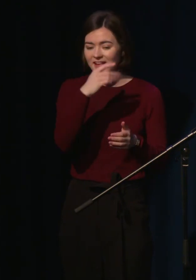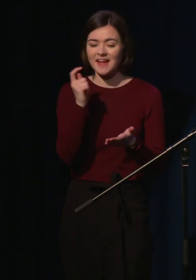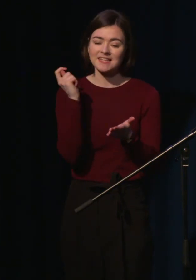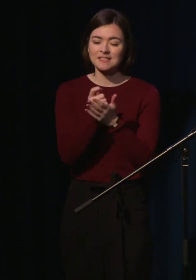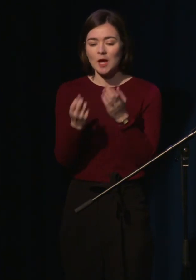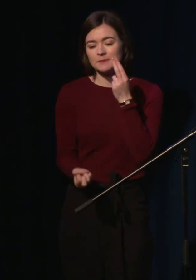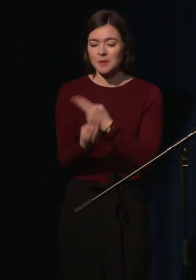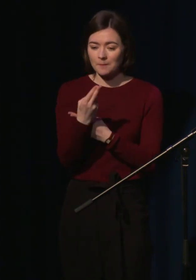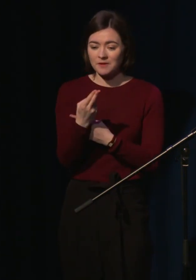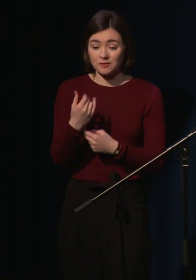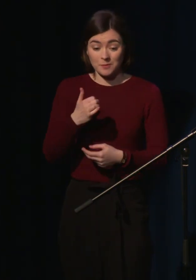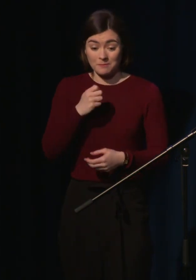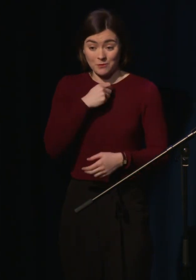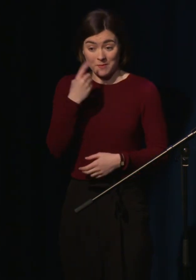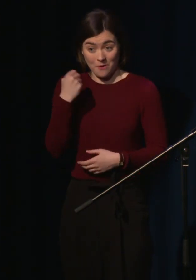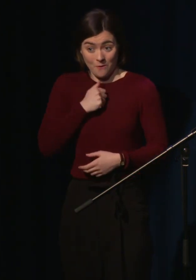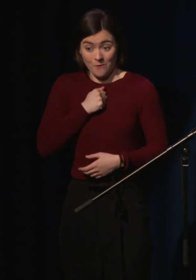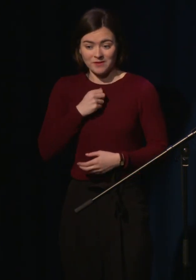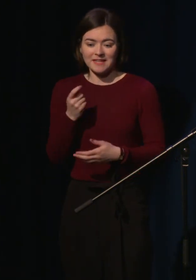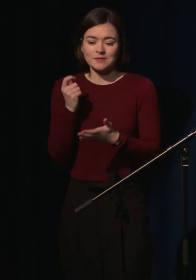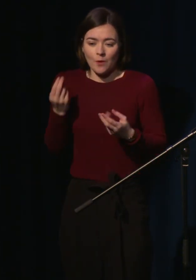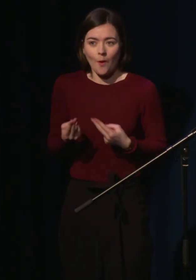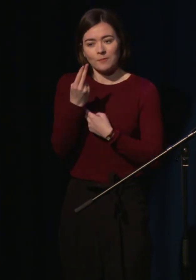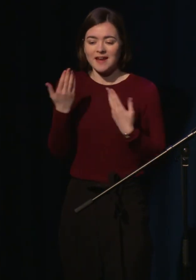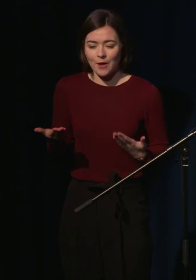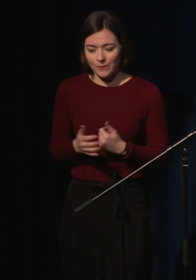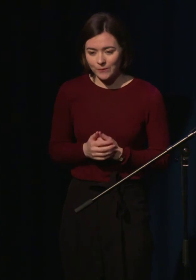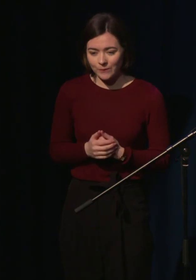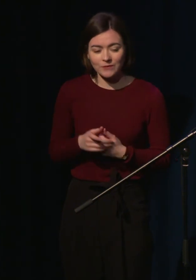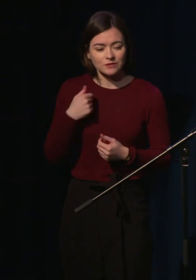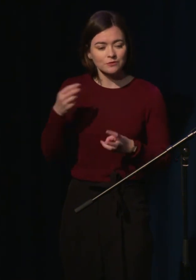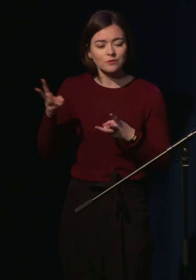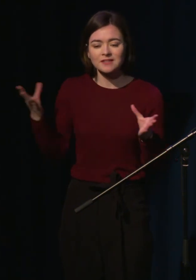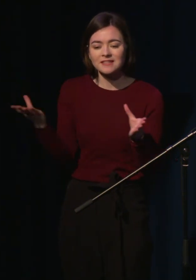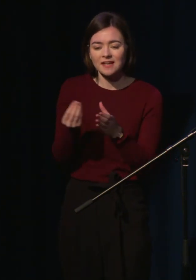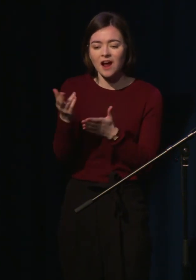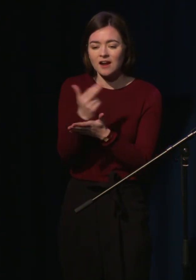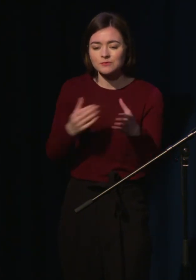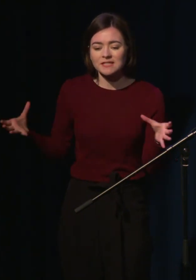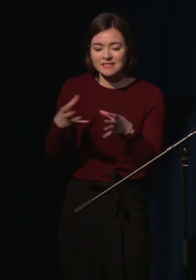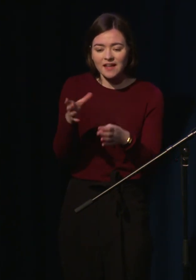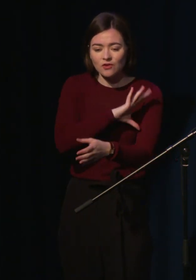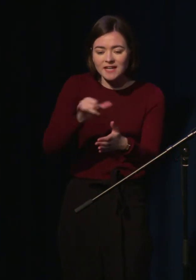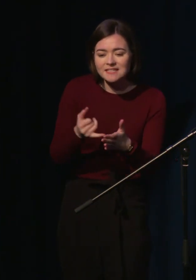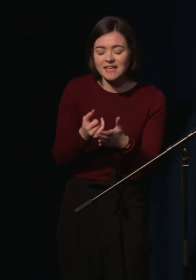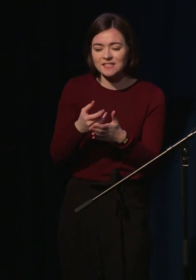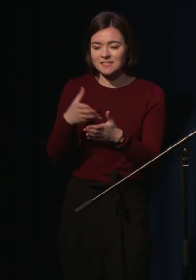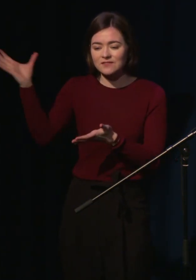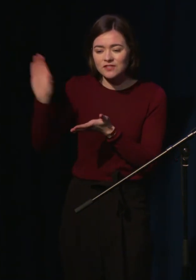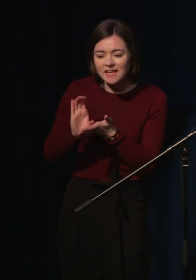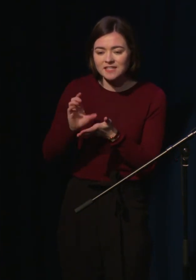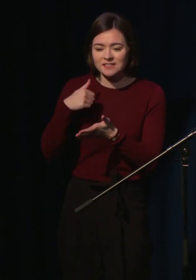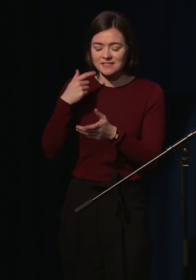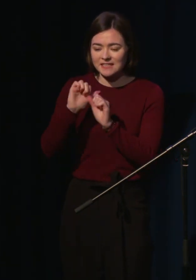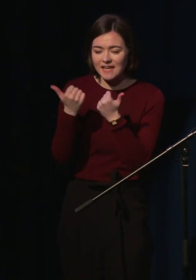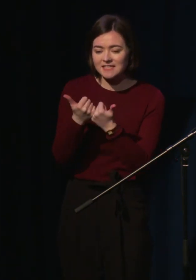own, it's up now. Through a collaboration of artists, organisations, funding agencies, institutions